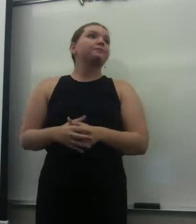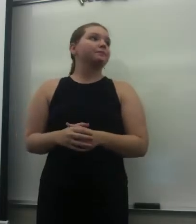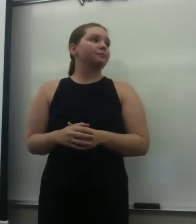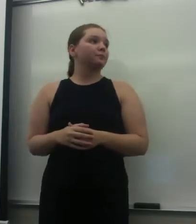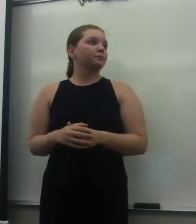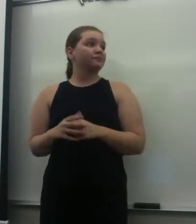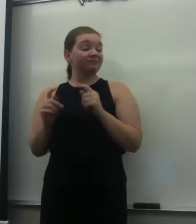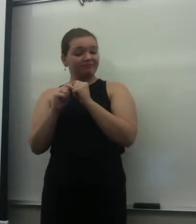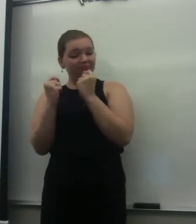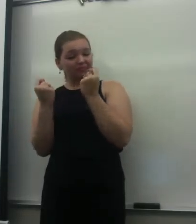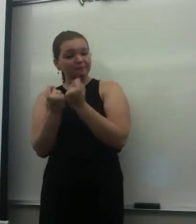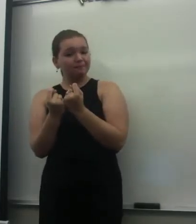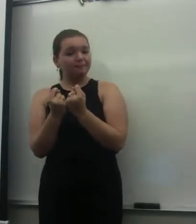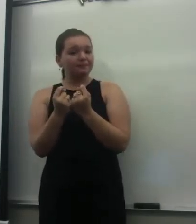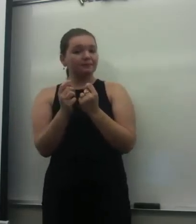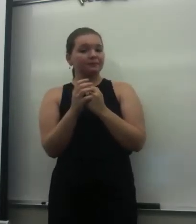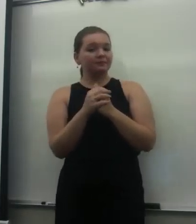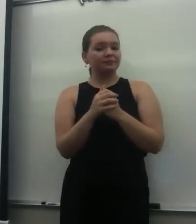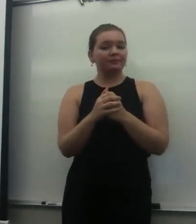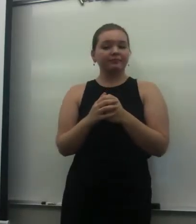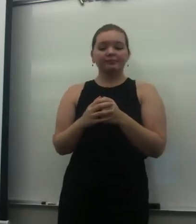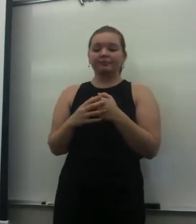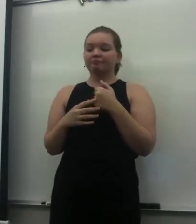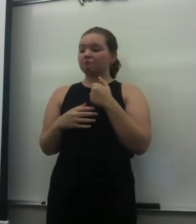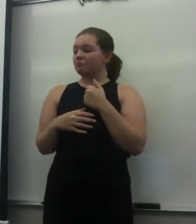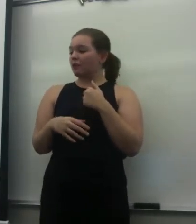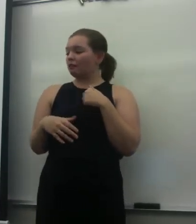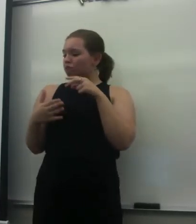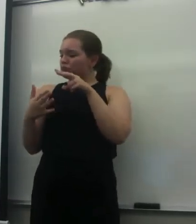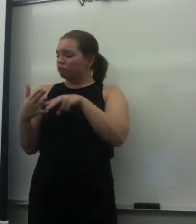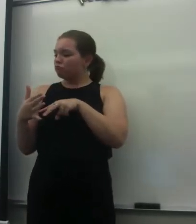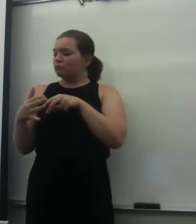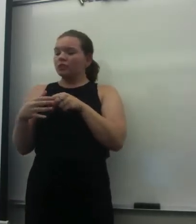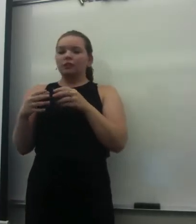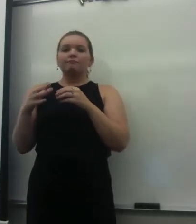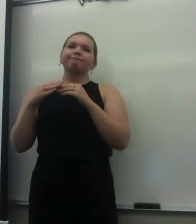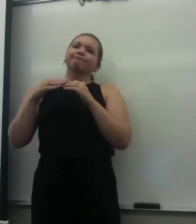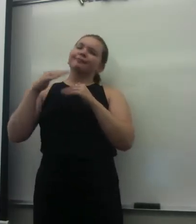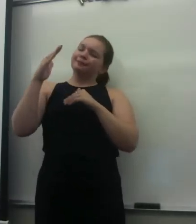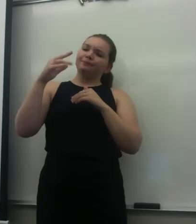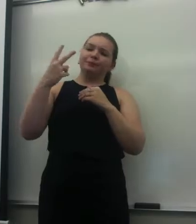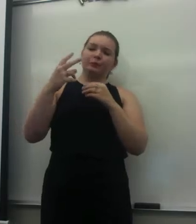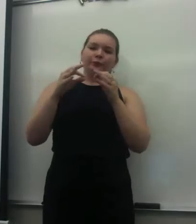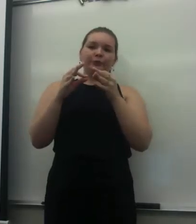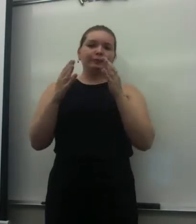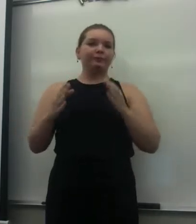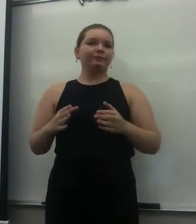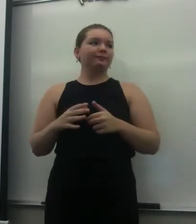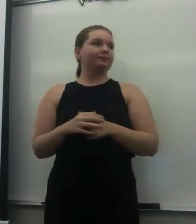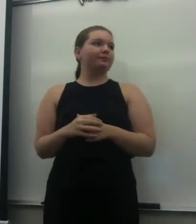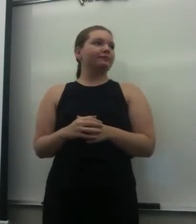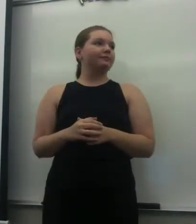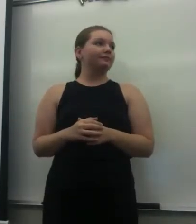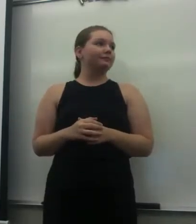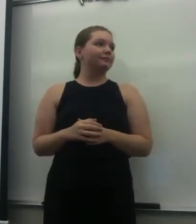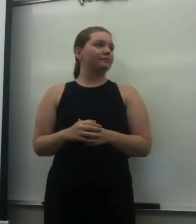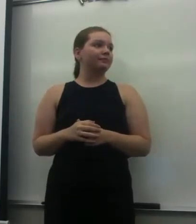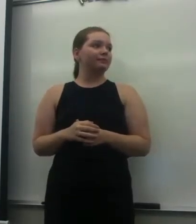teaming, I read that there is a minimum of 2 interpreters are typically used, and the languages